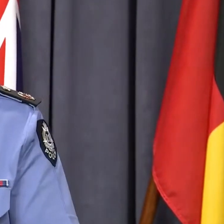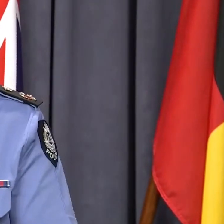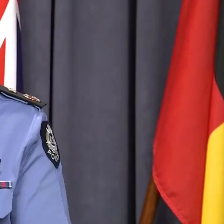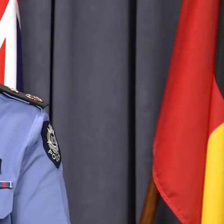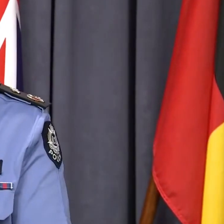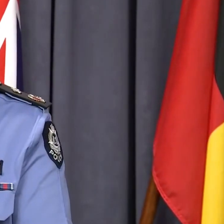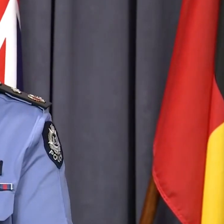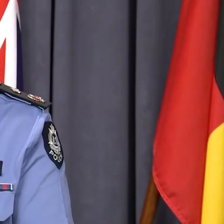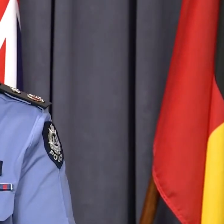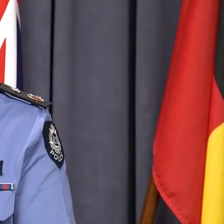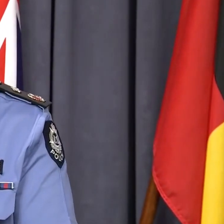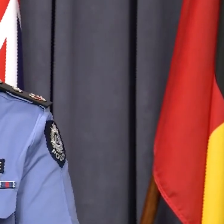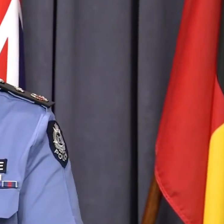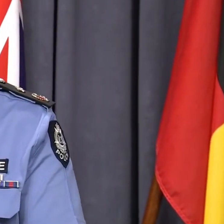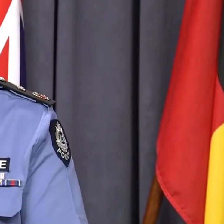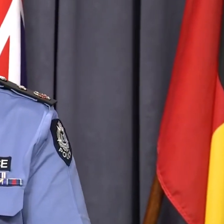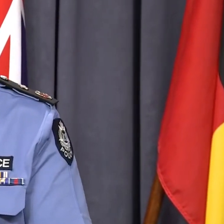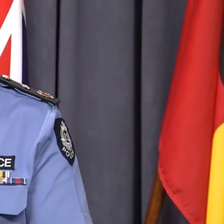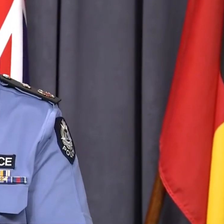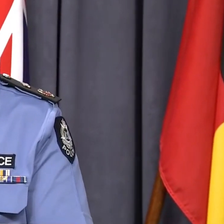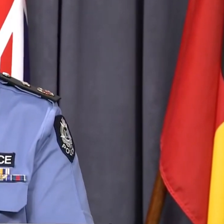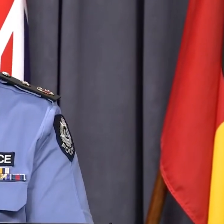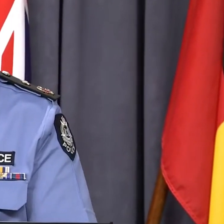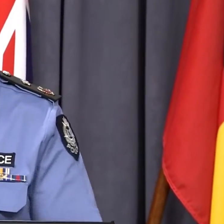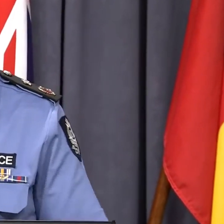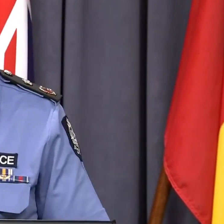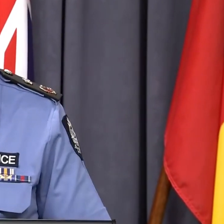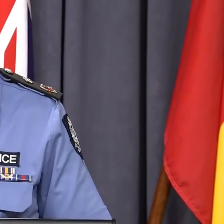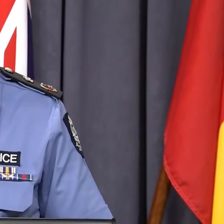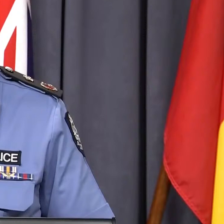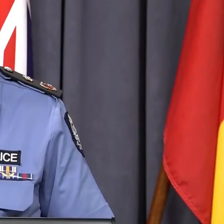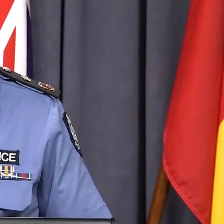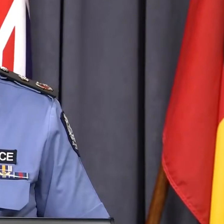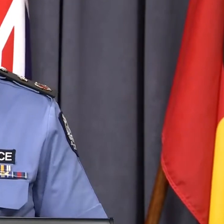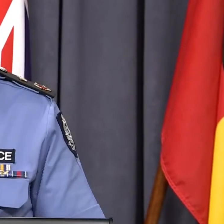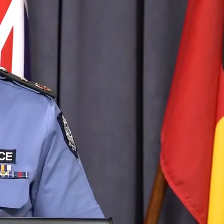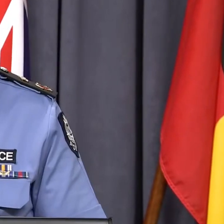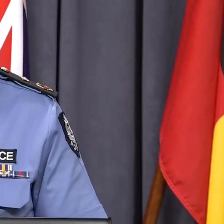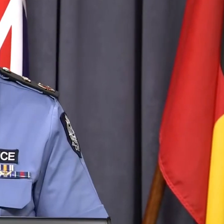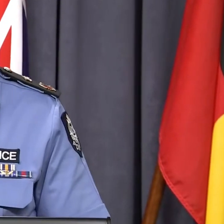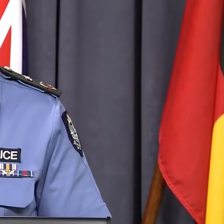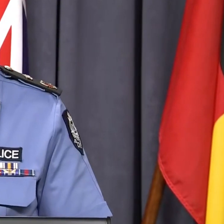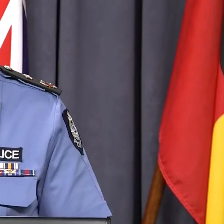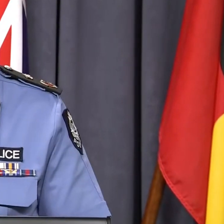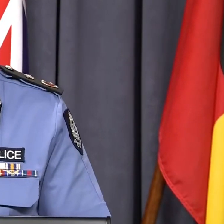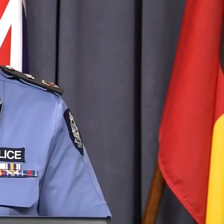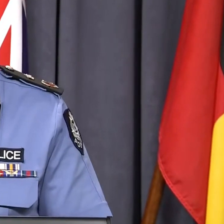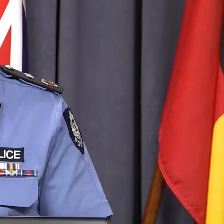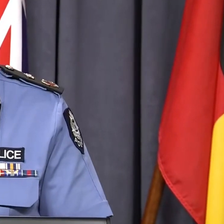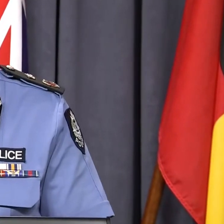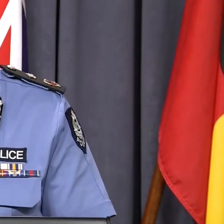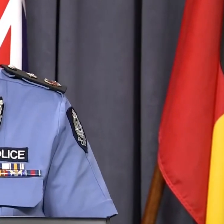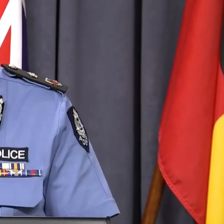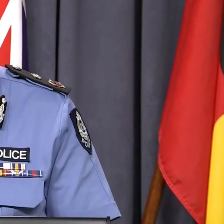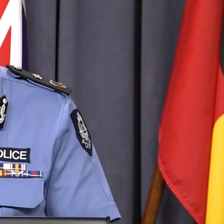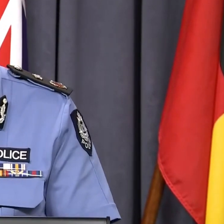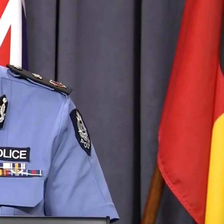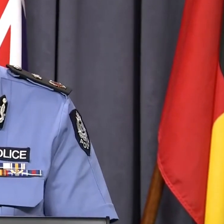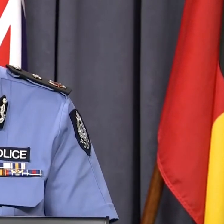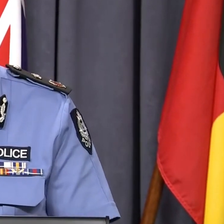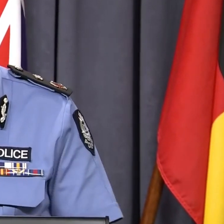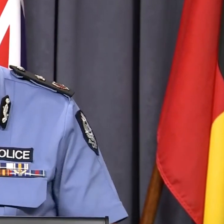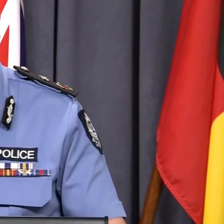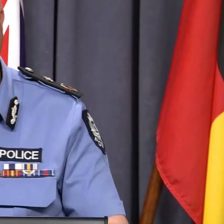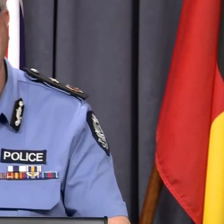Good morning. I'm joined here with the Chief Health Officer, Dr. Andy Robertson, to update you on the concerning and evolving COVID